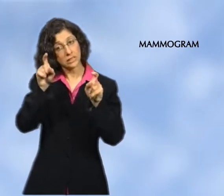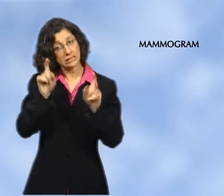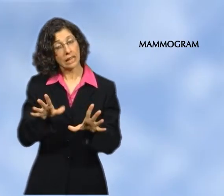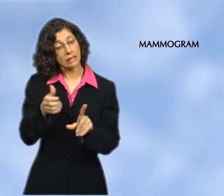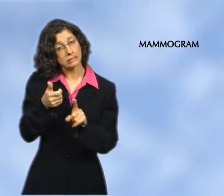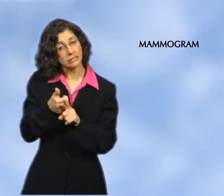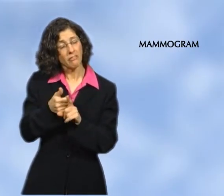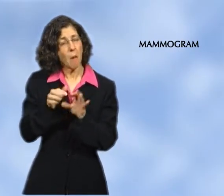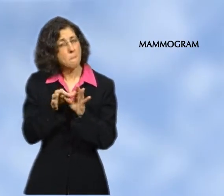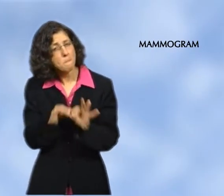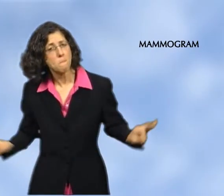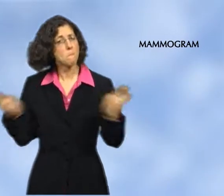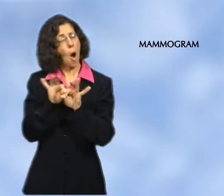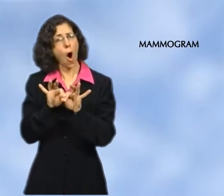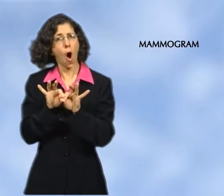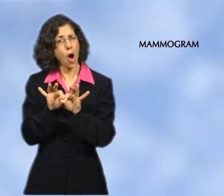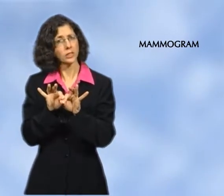But the test is very important